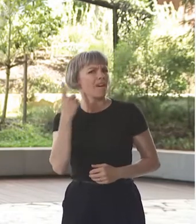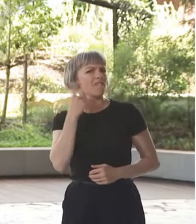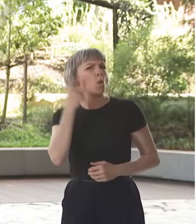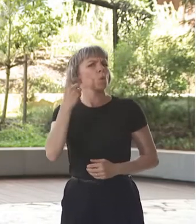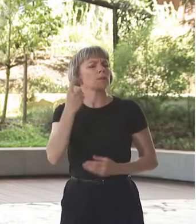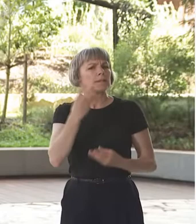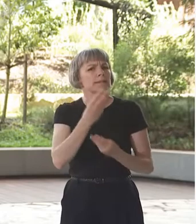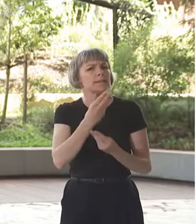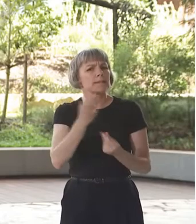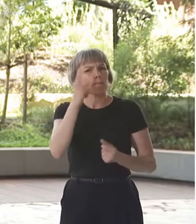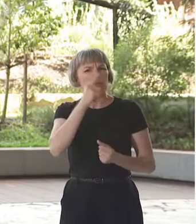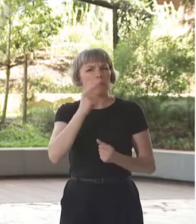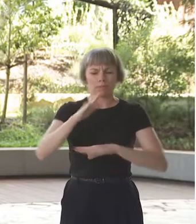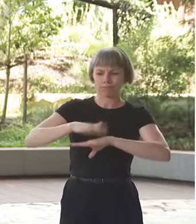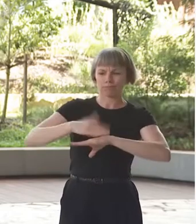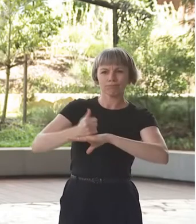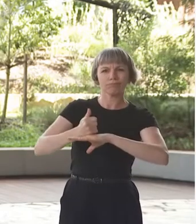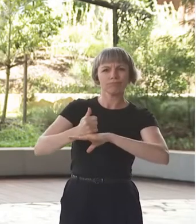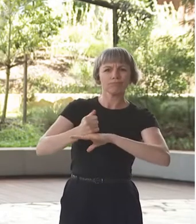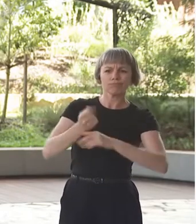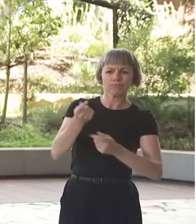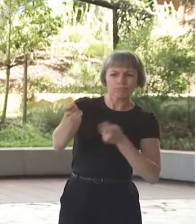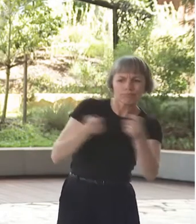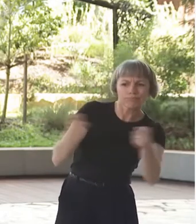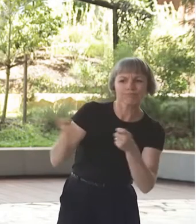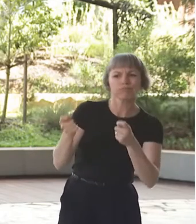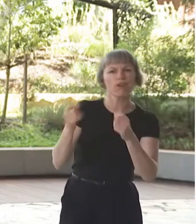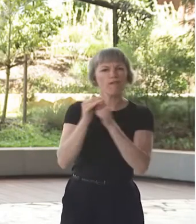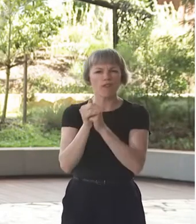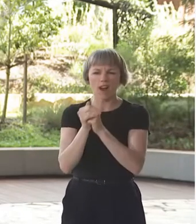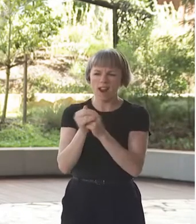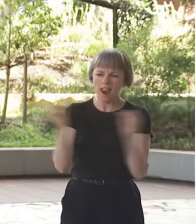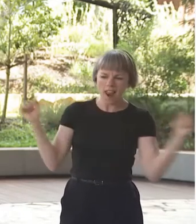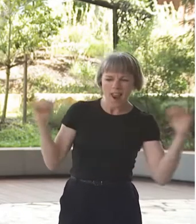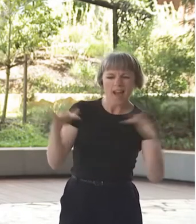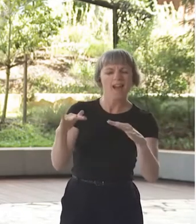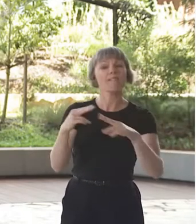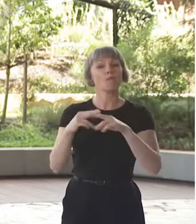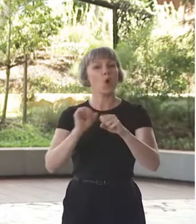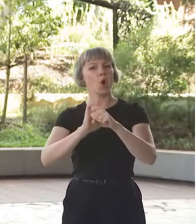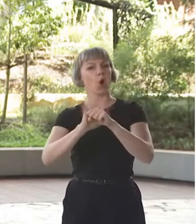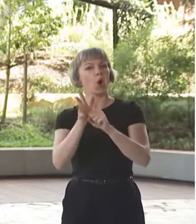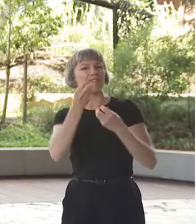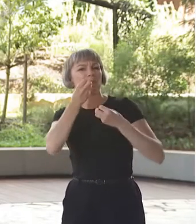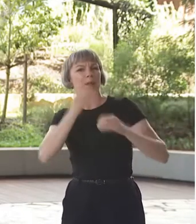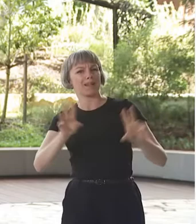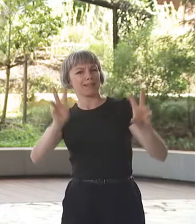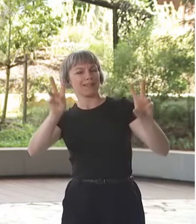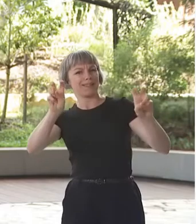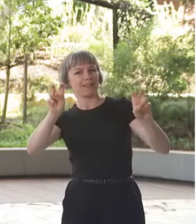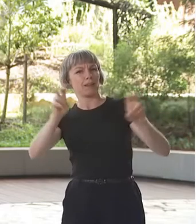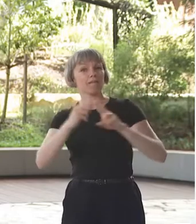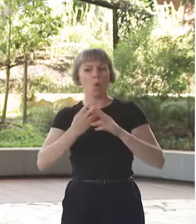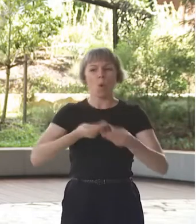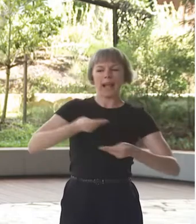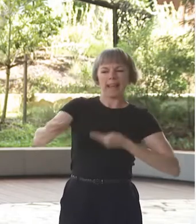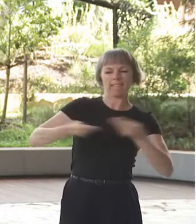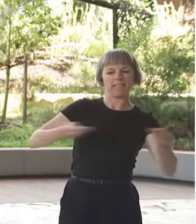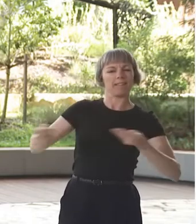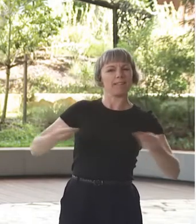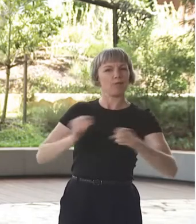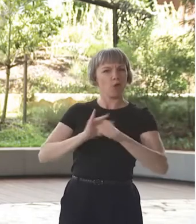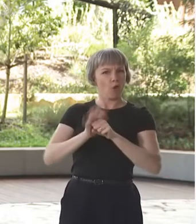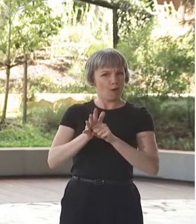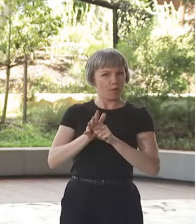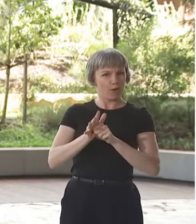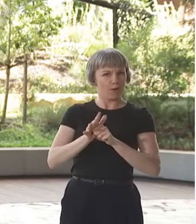the concept of COVID parties, what would you say about that? If anyone's planning for those, well, they should not be doing that, and